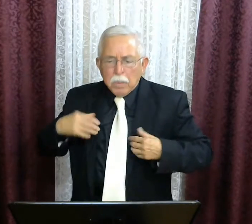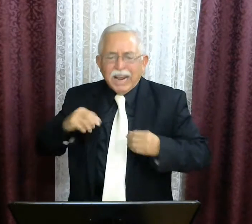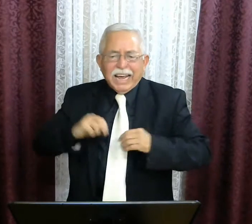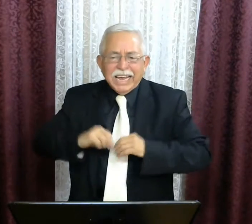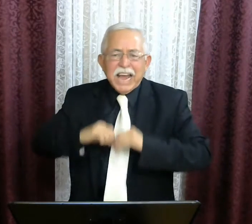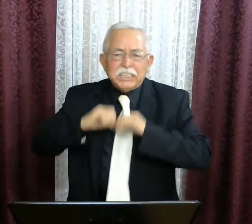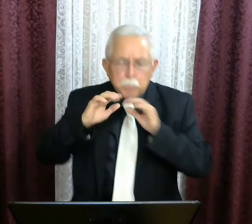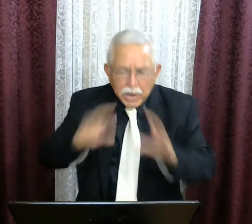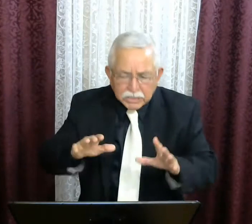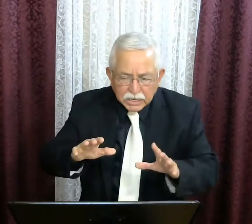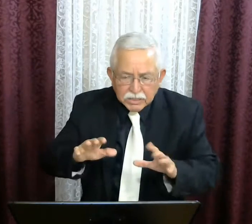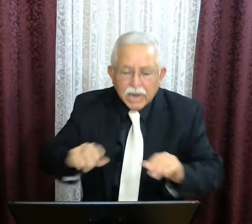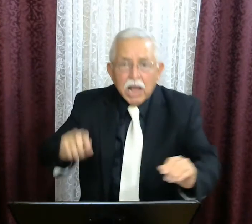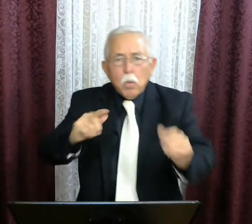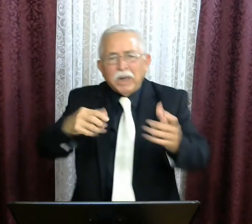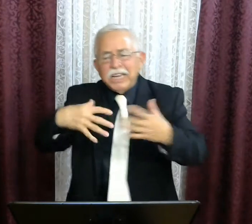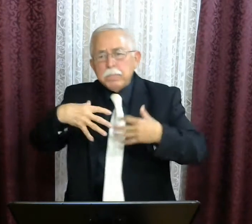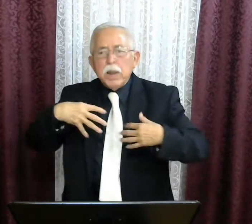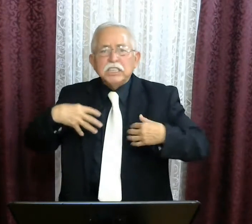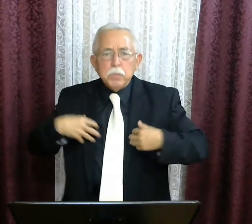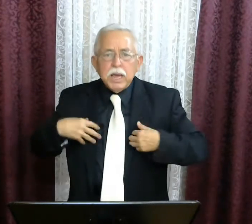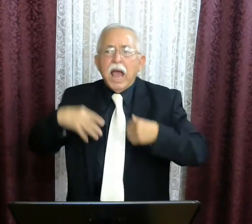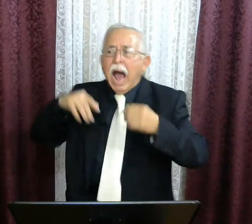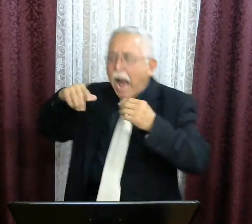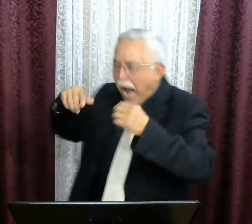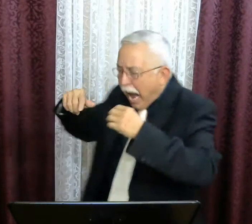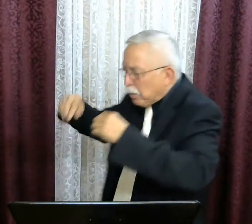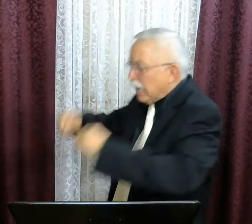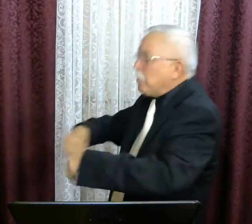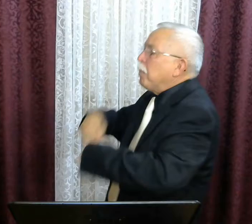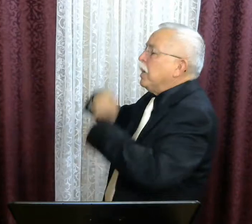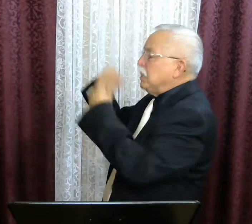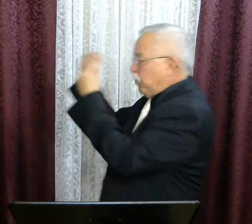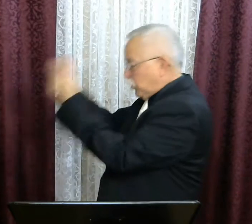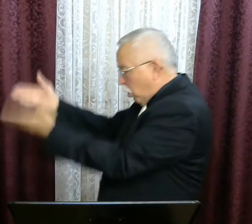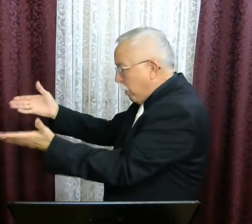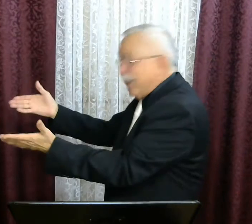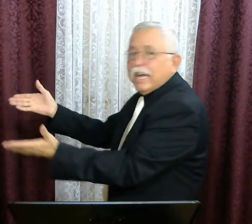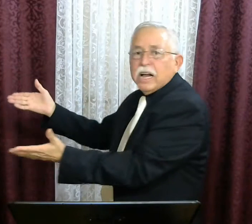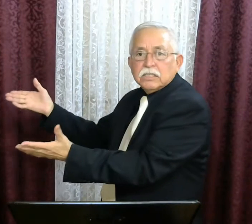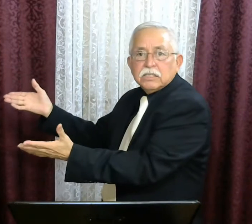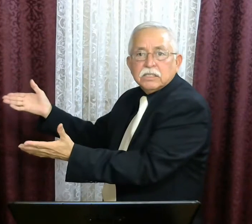he expecting that when he bless me, I become a blessing for somebody else.